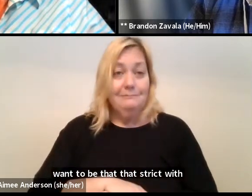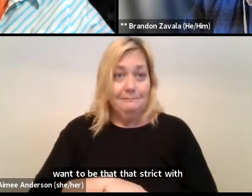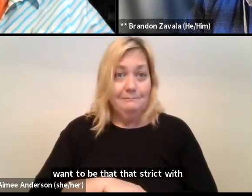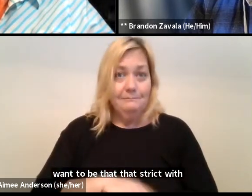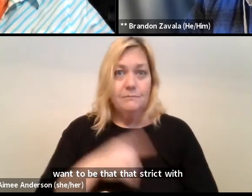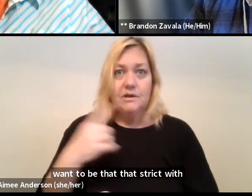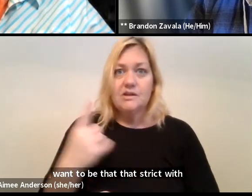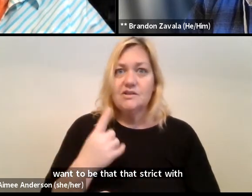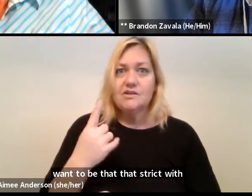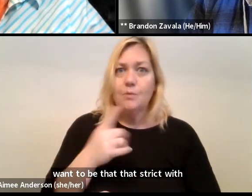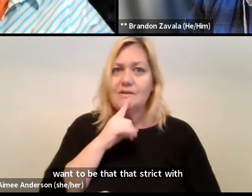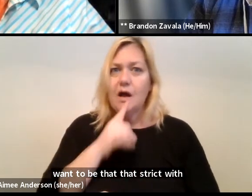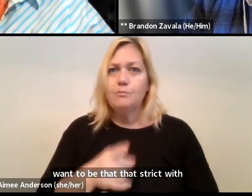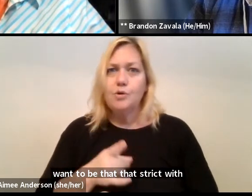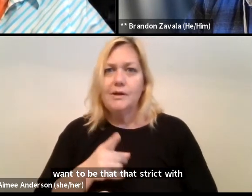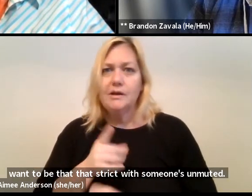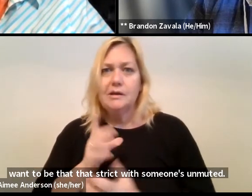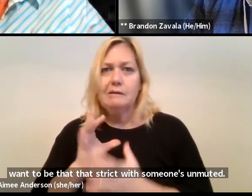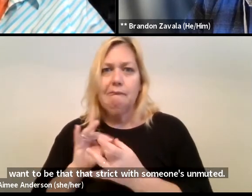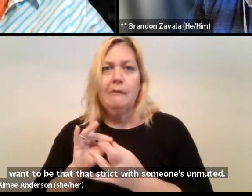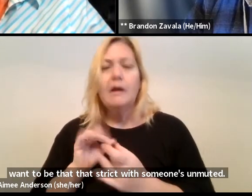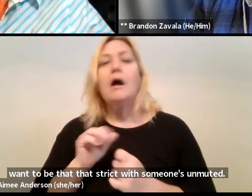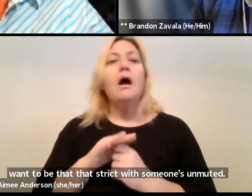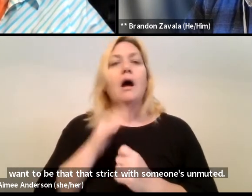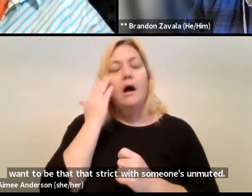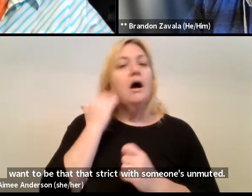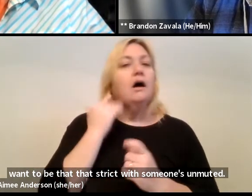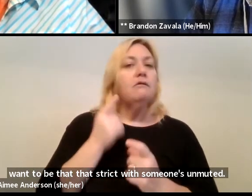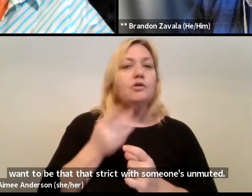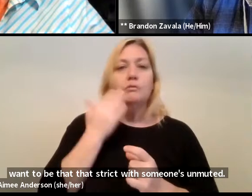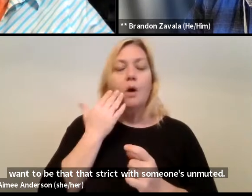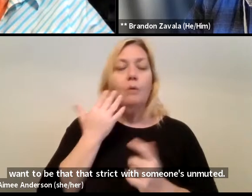Someone's unmuted. So,